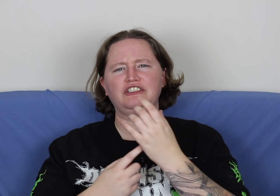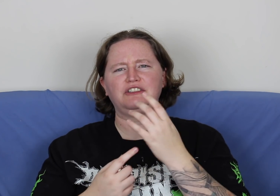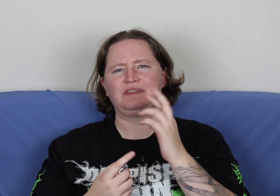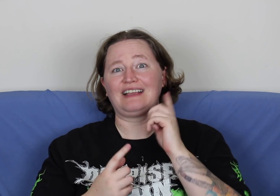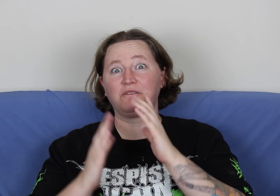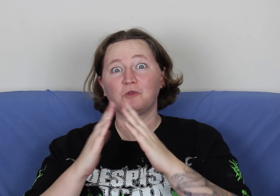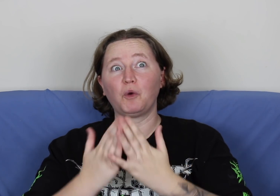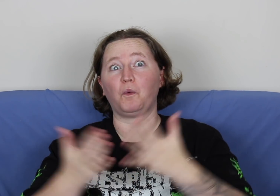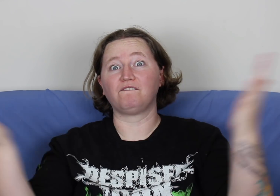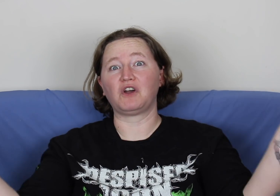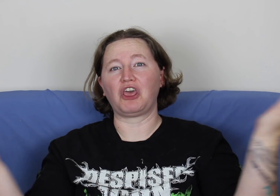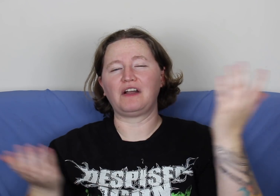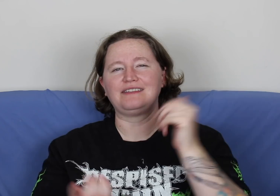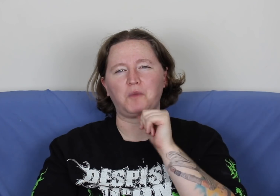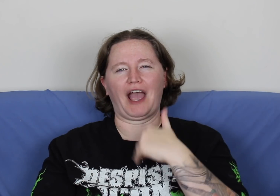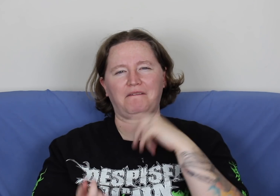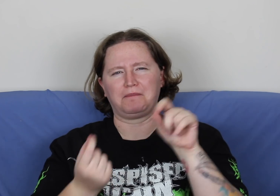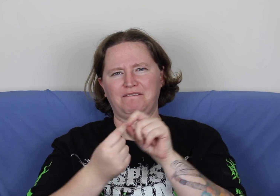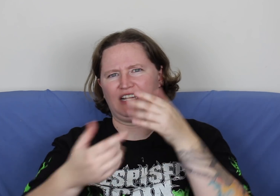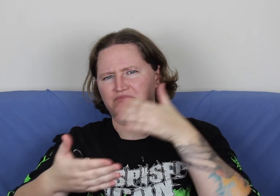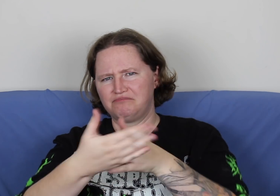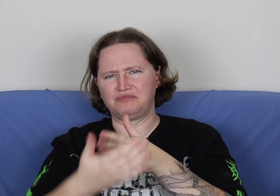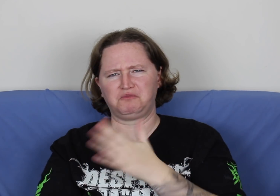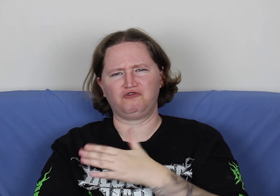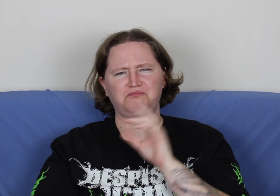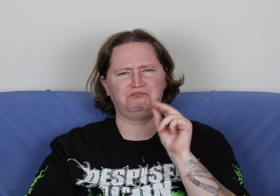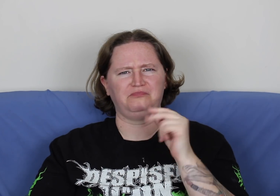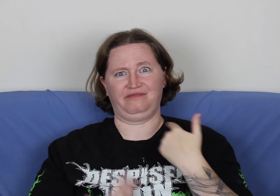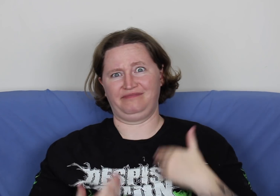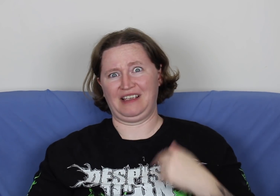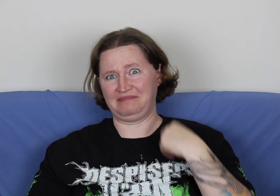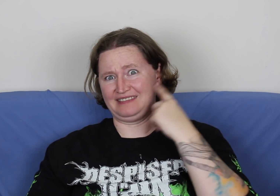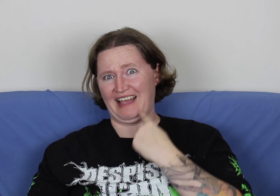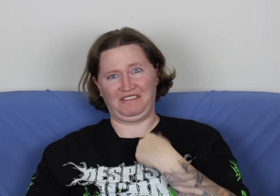deaf culture and the deaf community overall, there's no specific dislike of